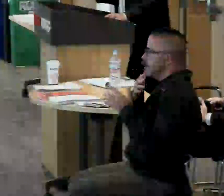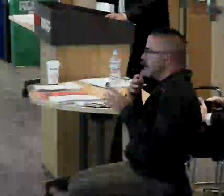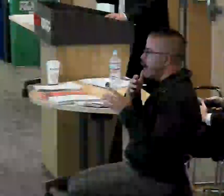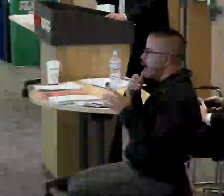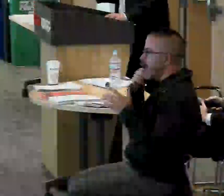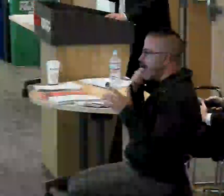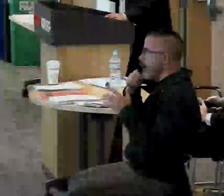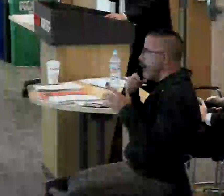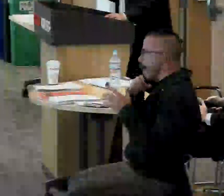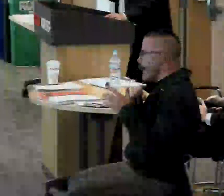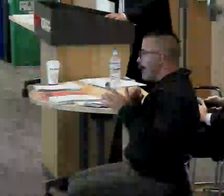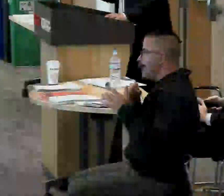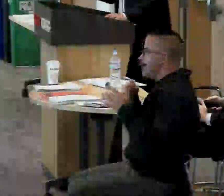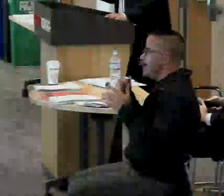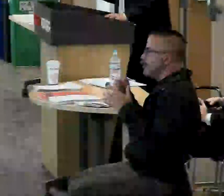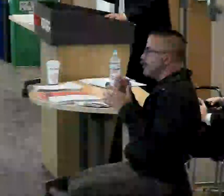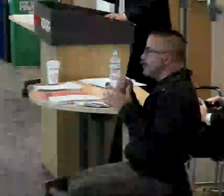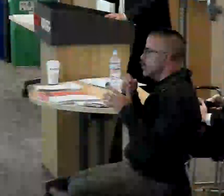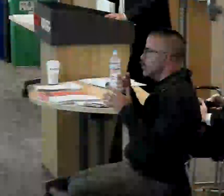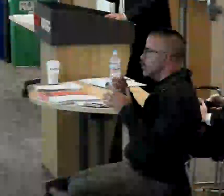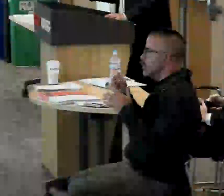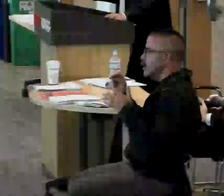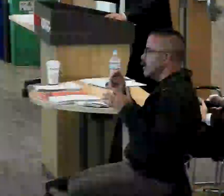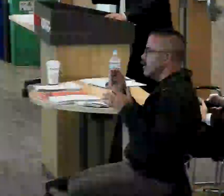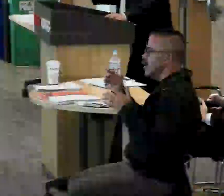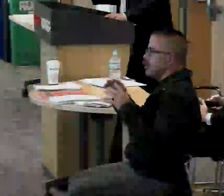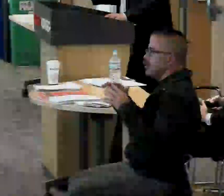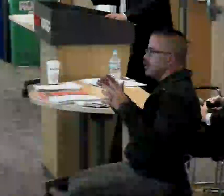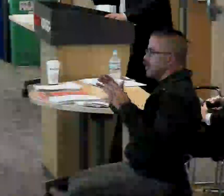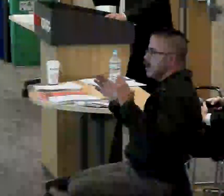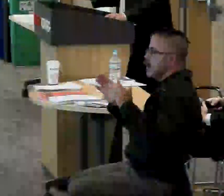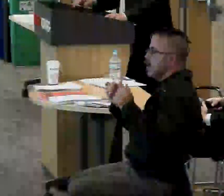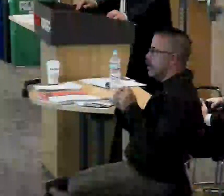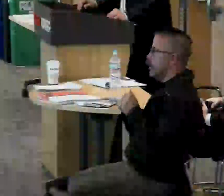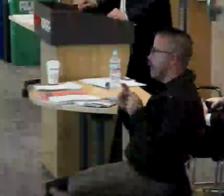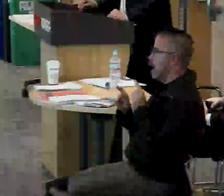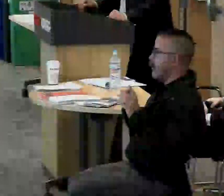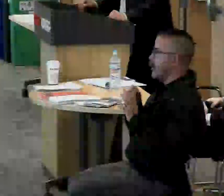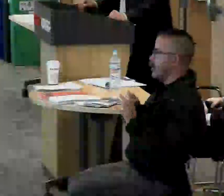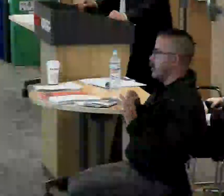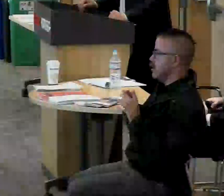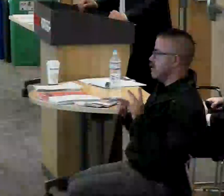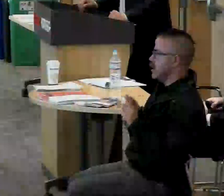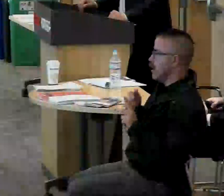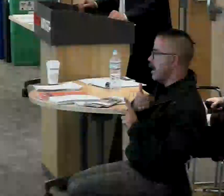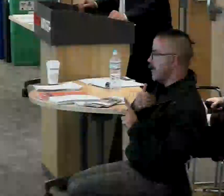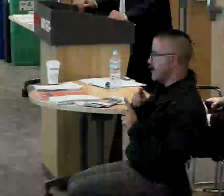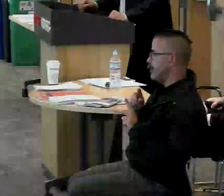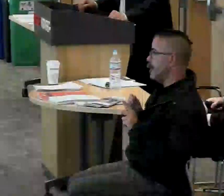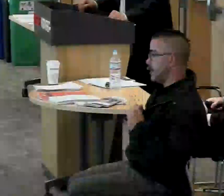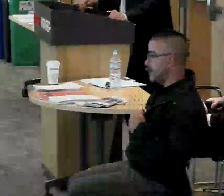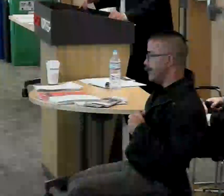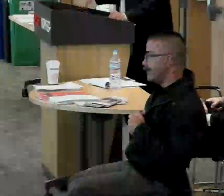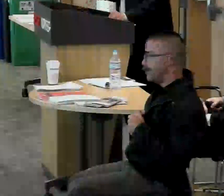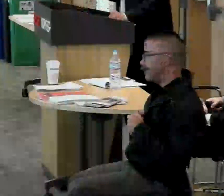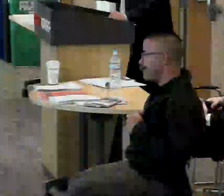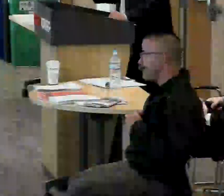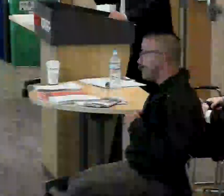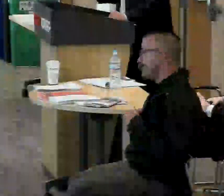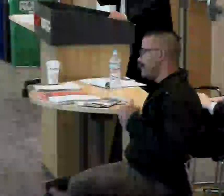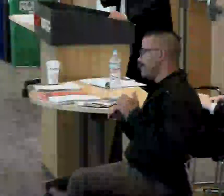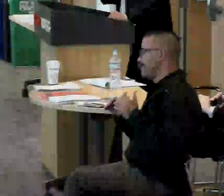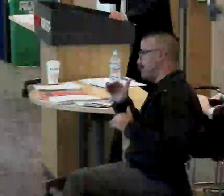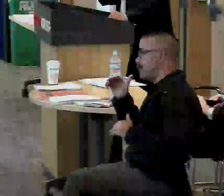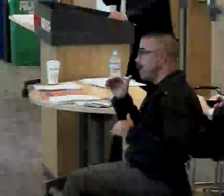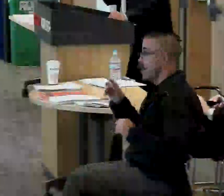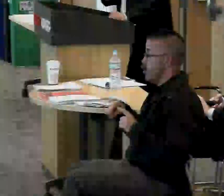geography, in compared to communities and populations with disabilities. And when you talk